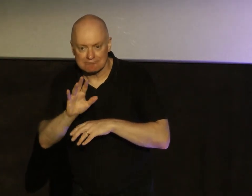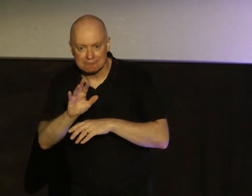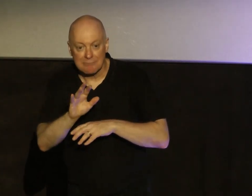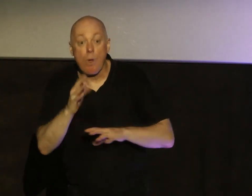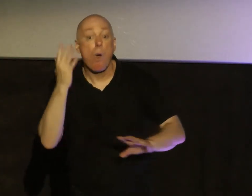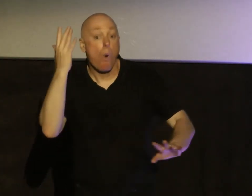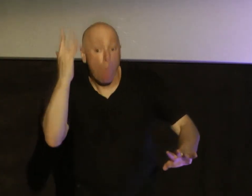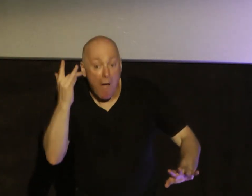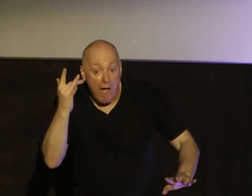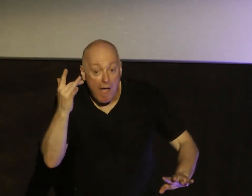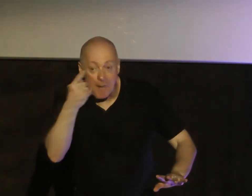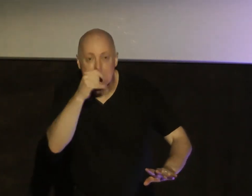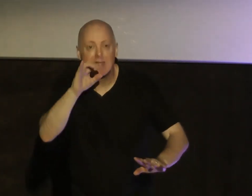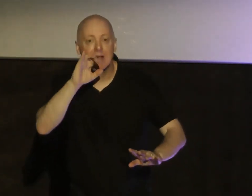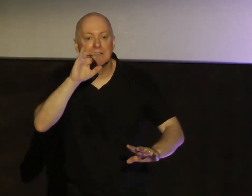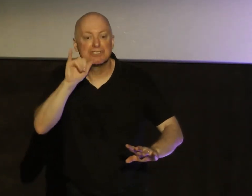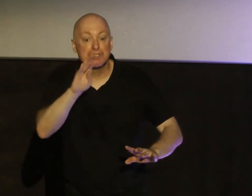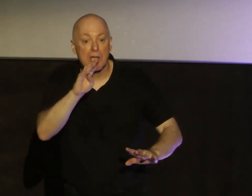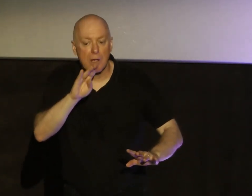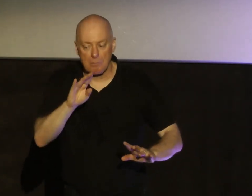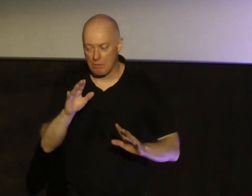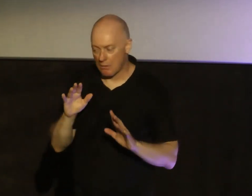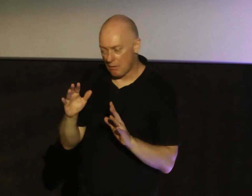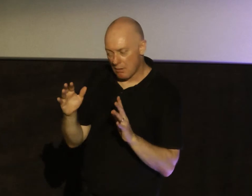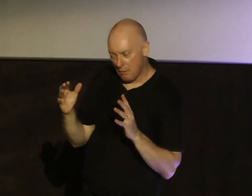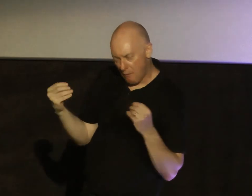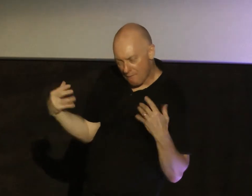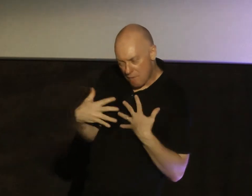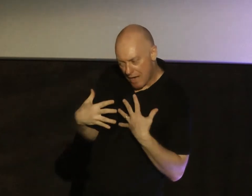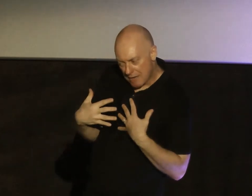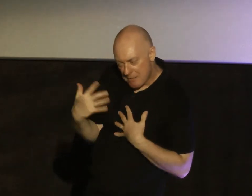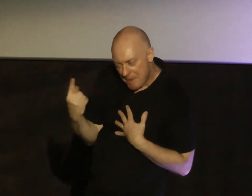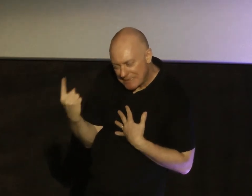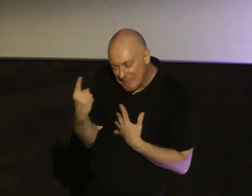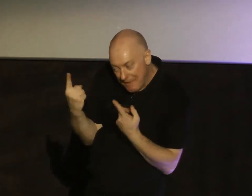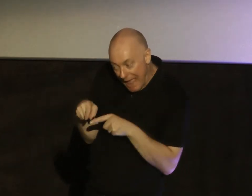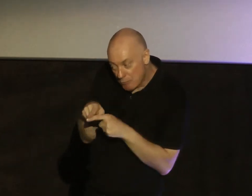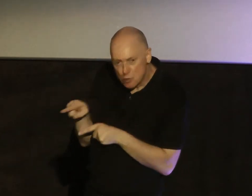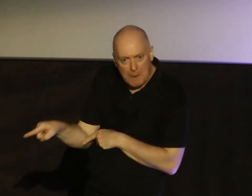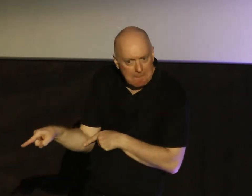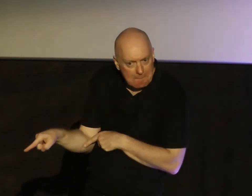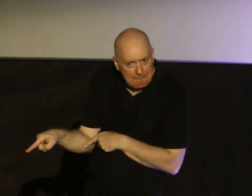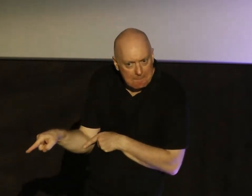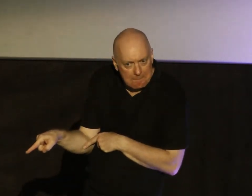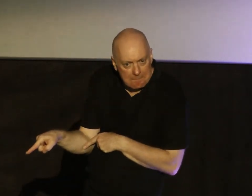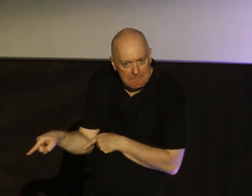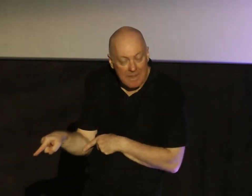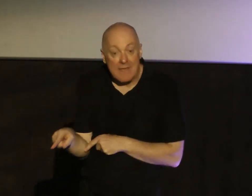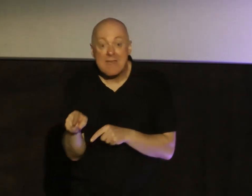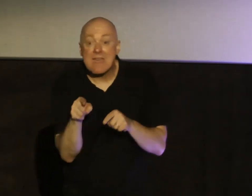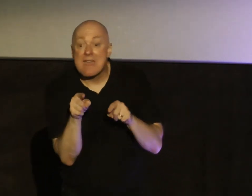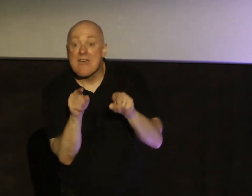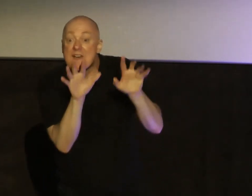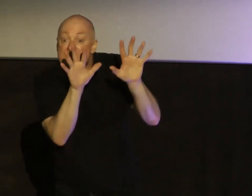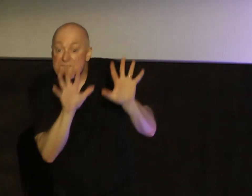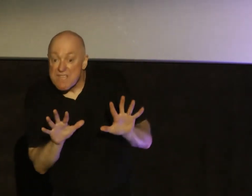he feared that harm might happen to him. Loved ones, fear and suspicion